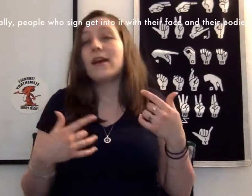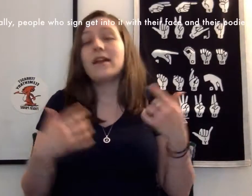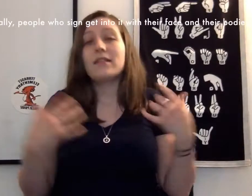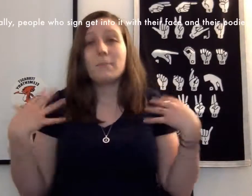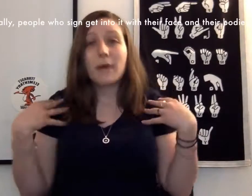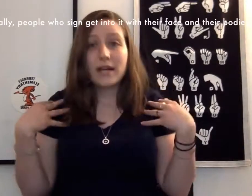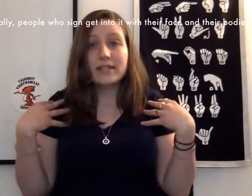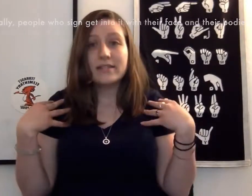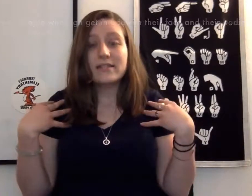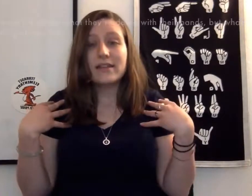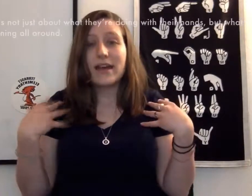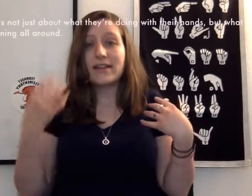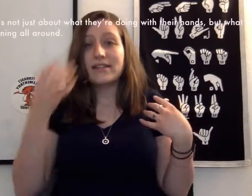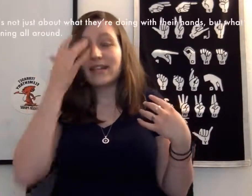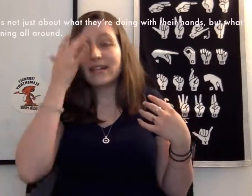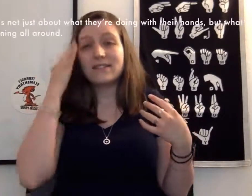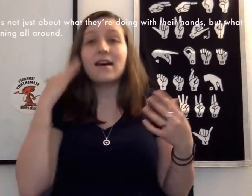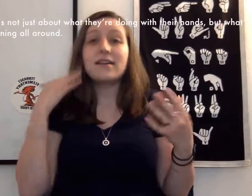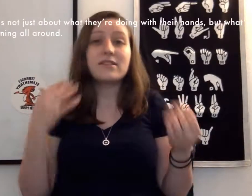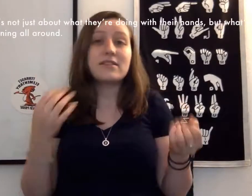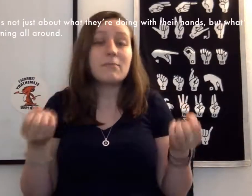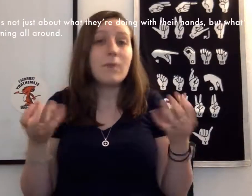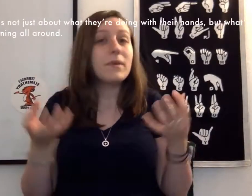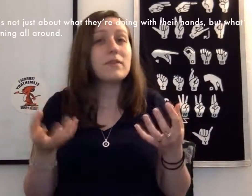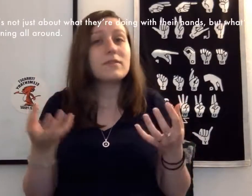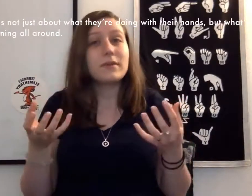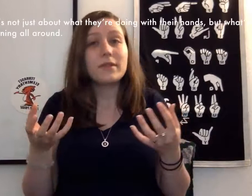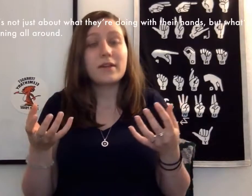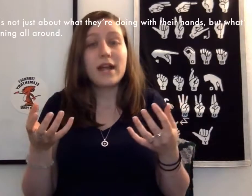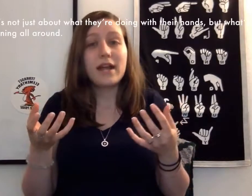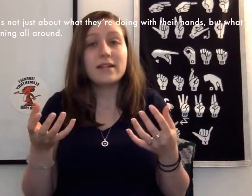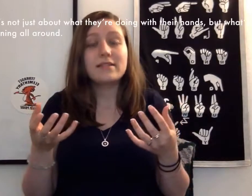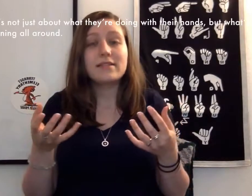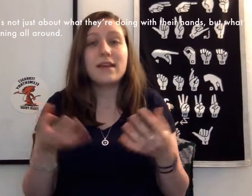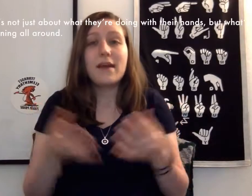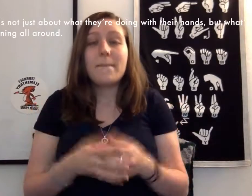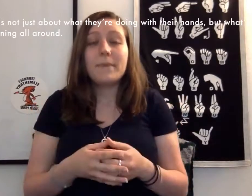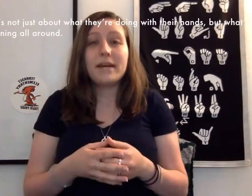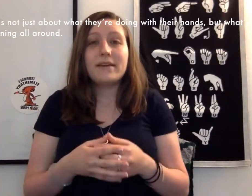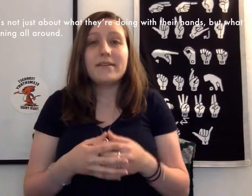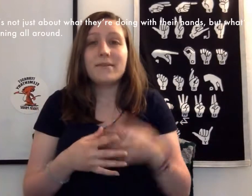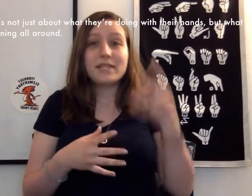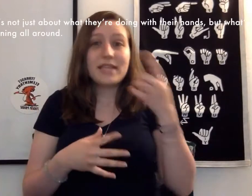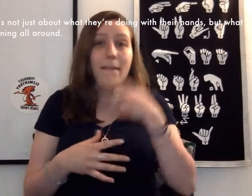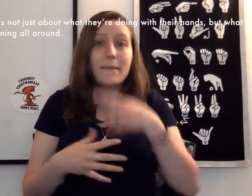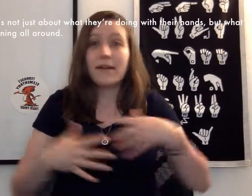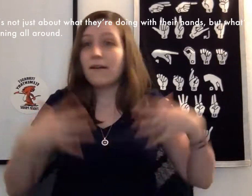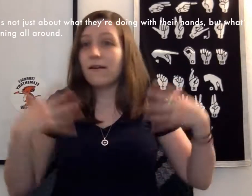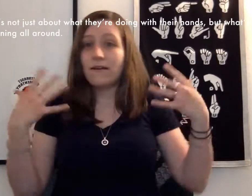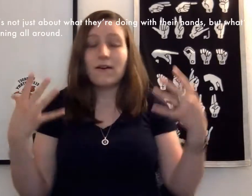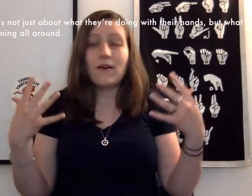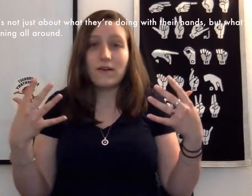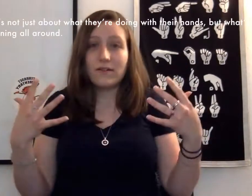their bodies, and it's not just about what they're doing with their hands, but what's happening all